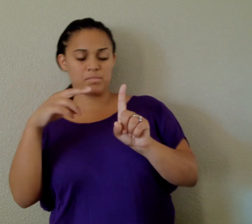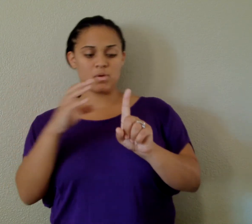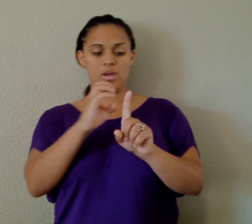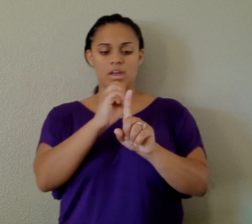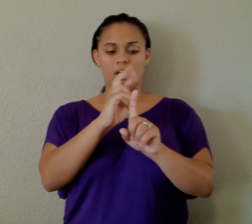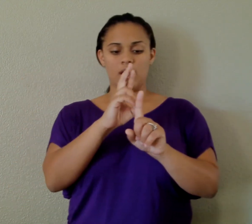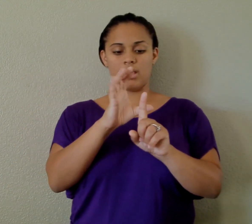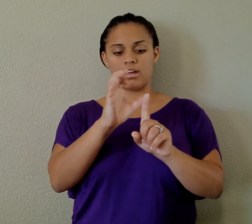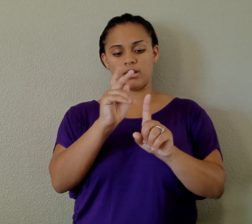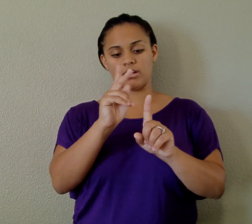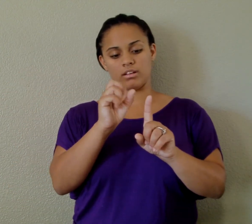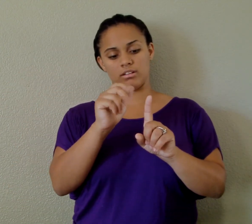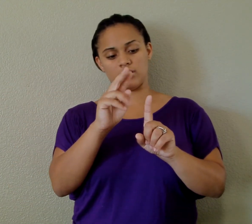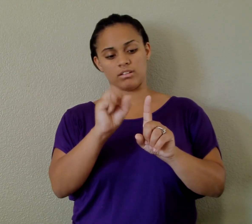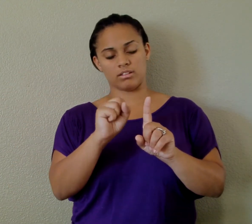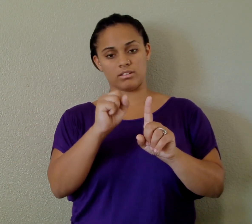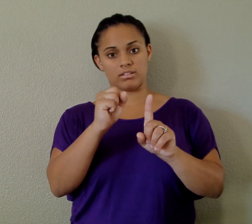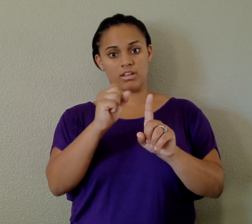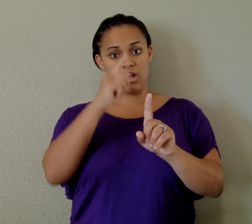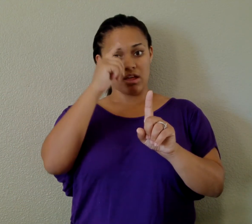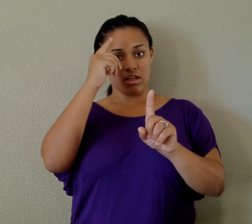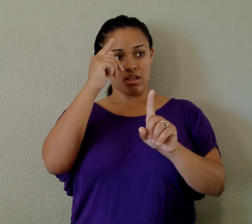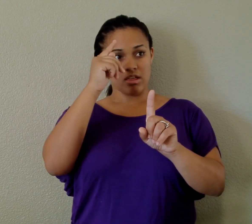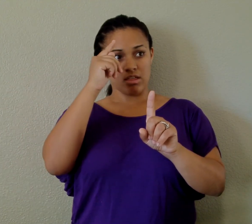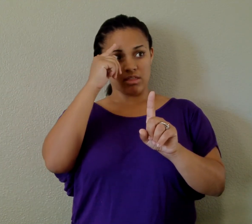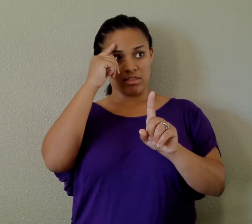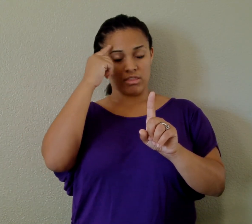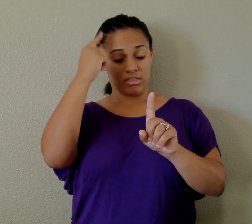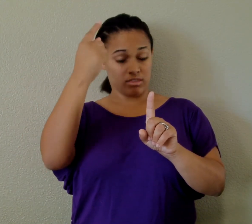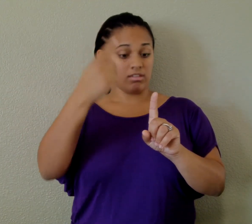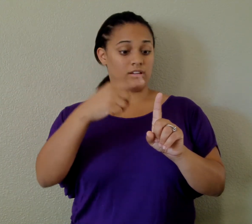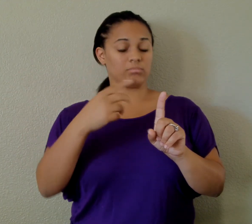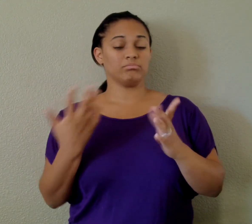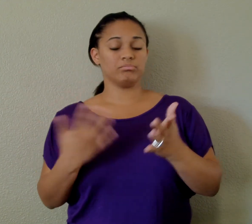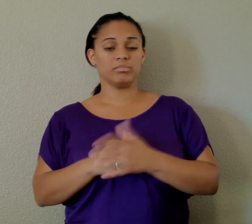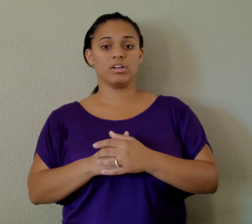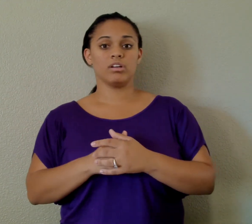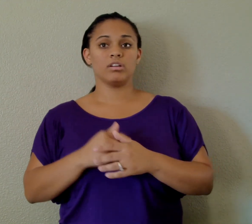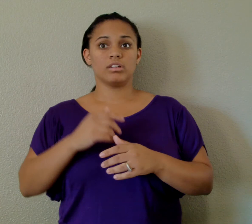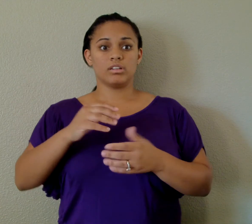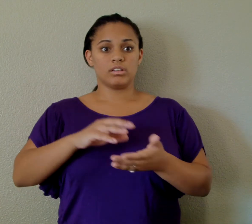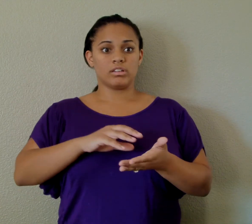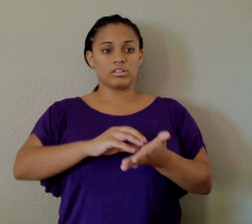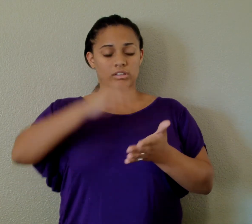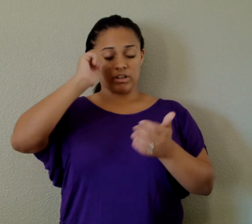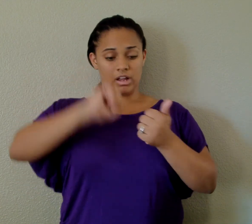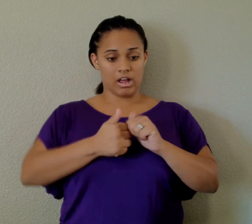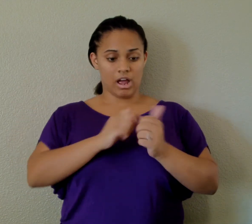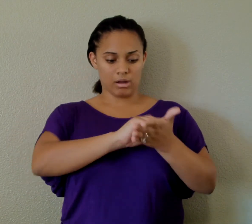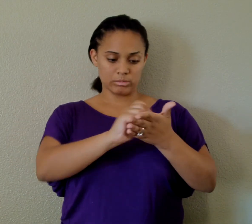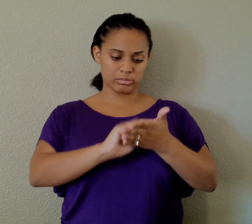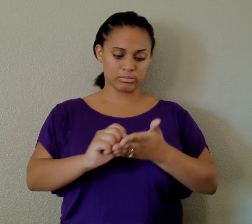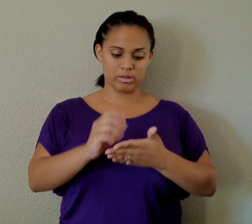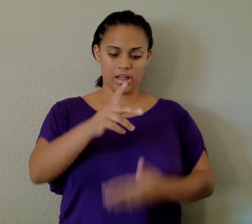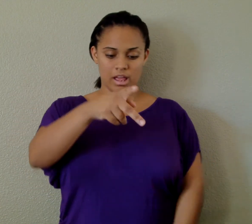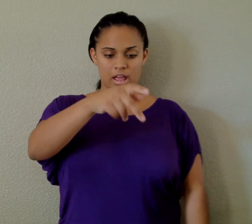They learned about writing the psychology paper, APA style, and how to put the paper together, write